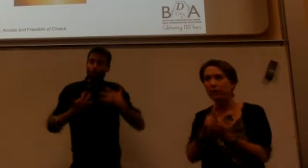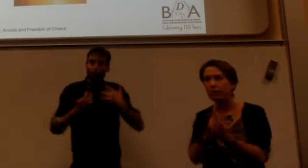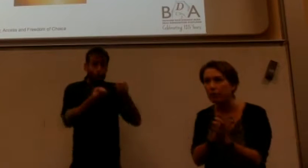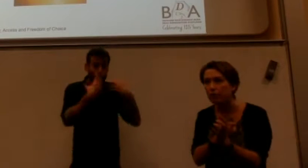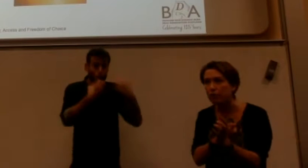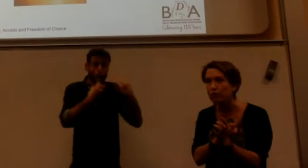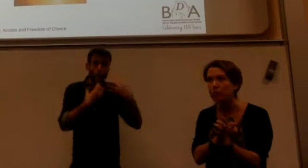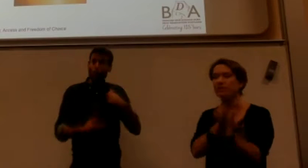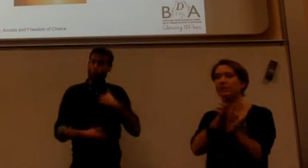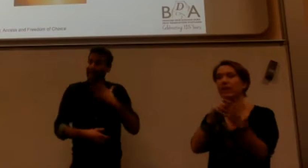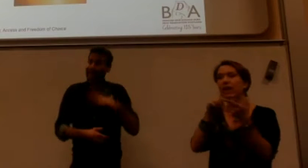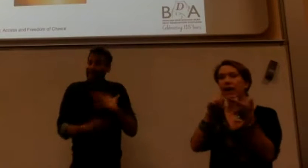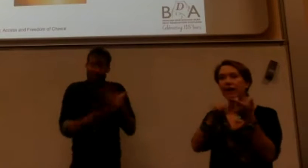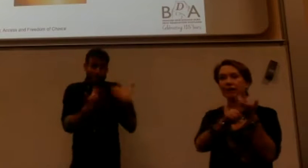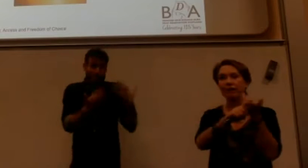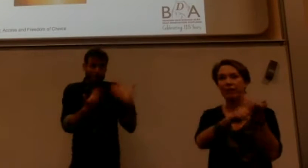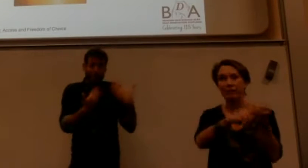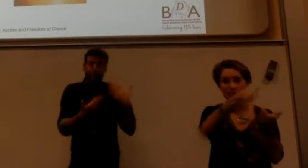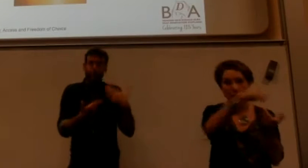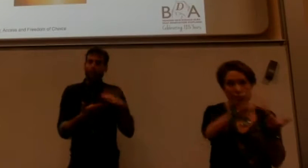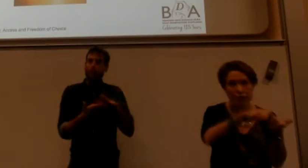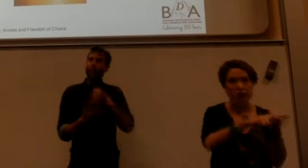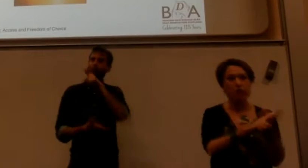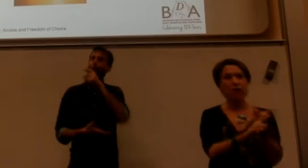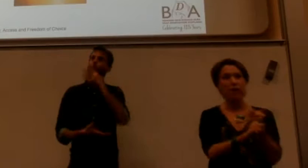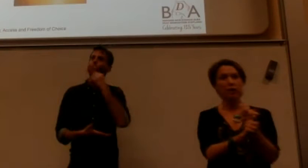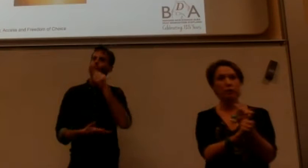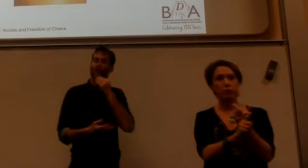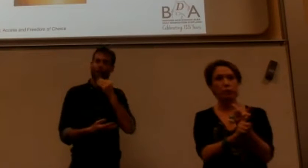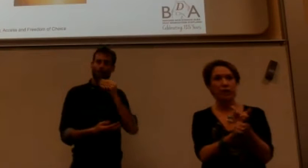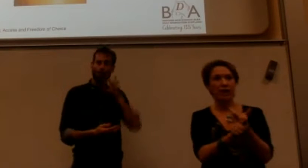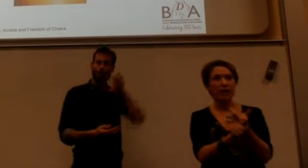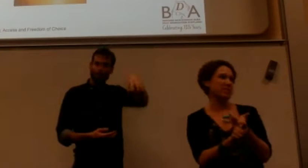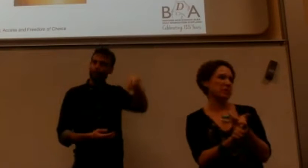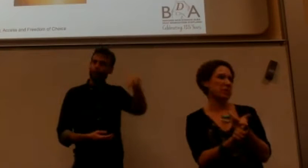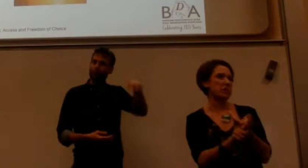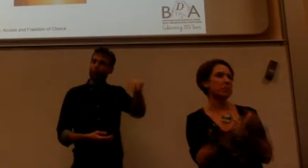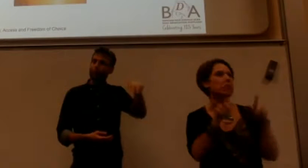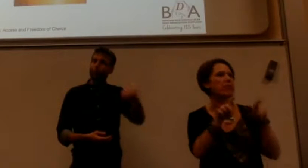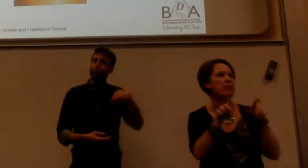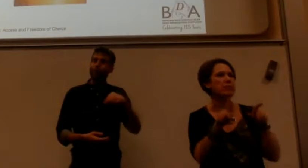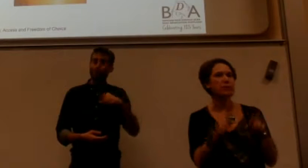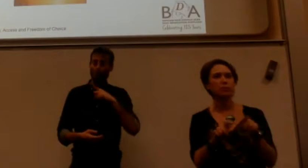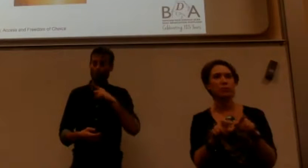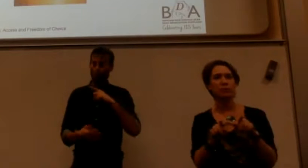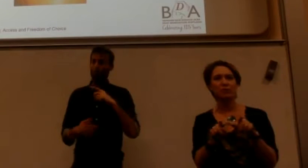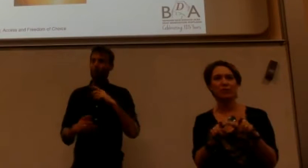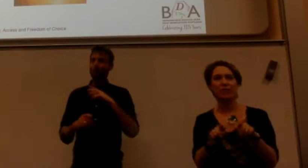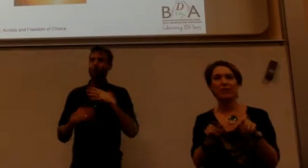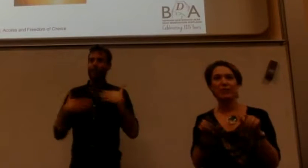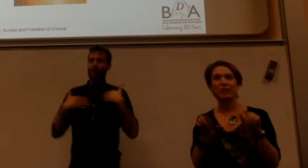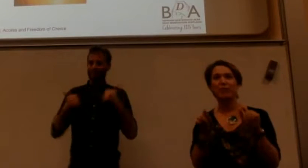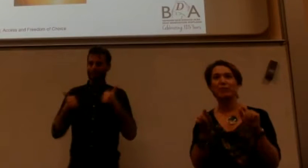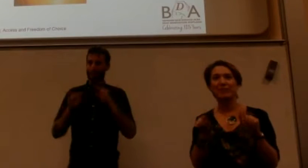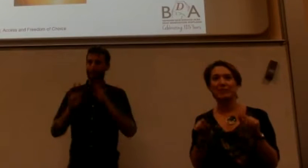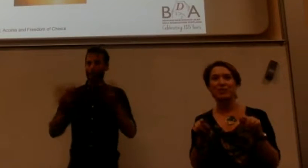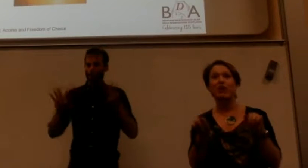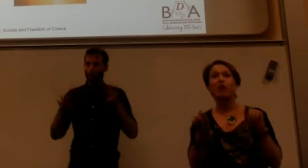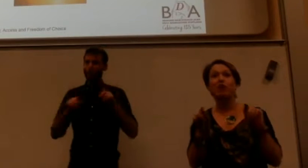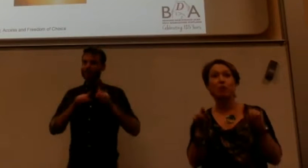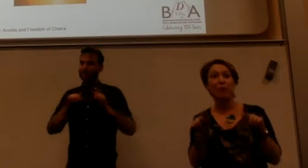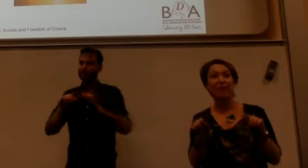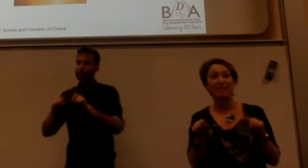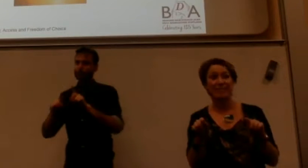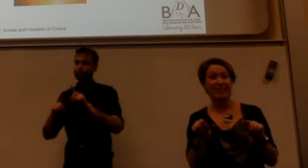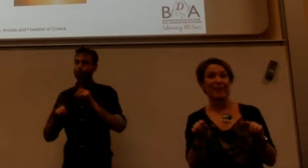So every local authority and every regional health board and some others, but they're the most important ones. They will need to, they